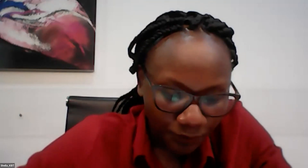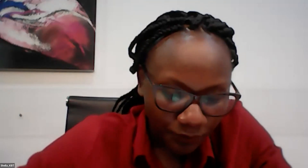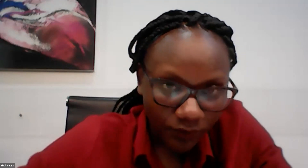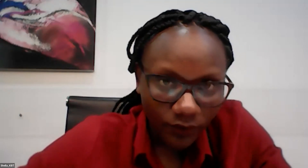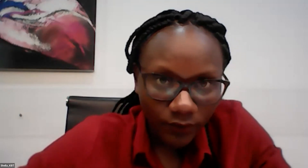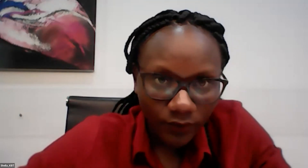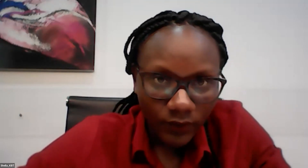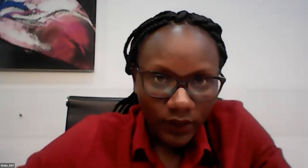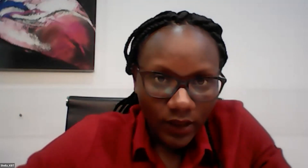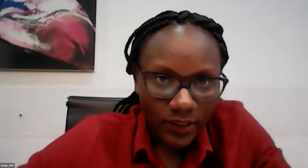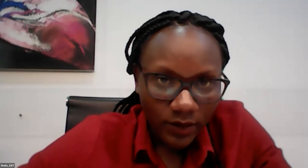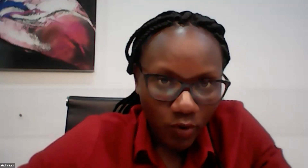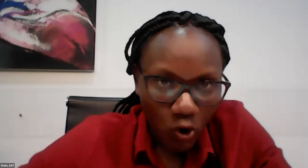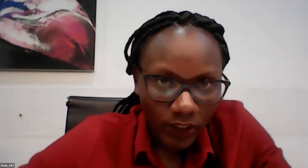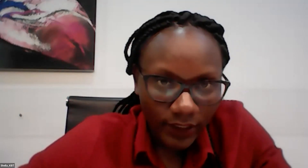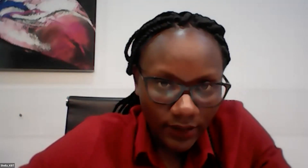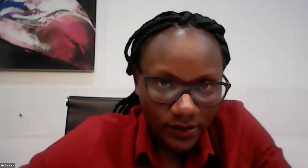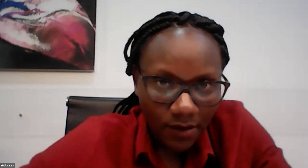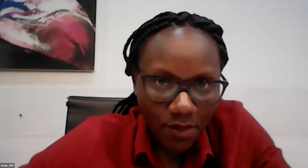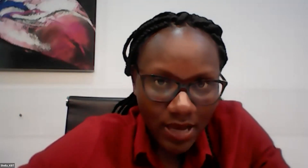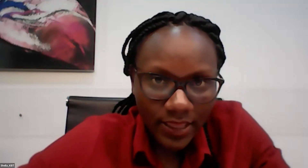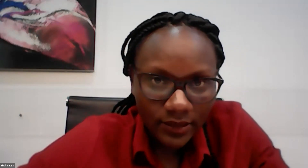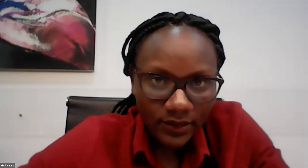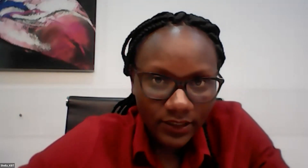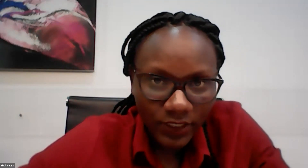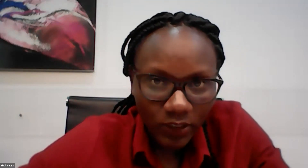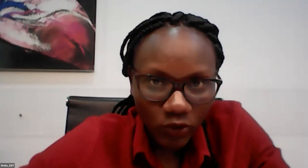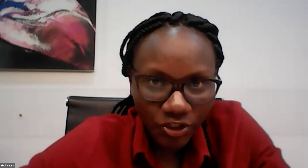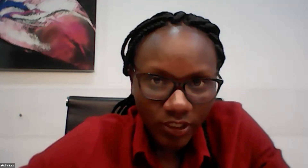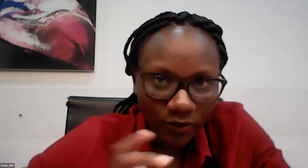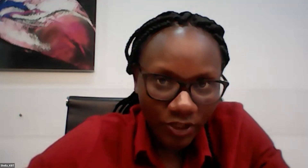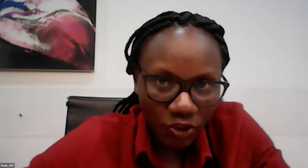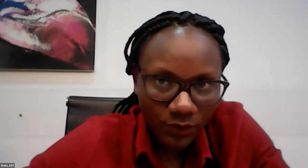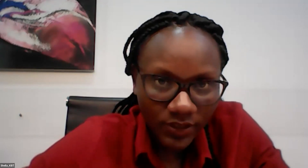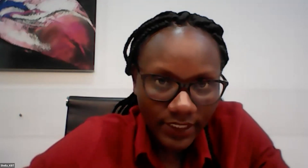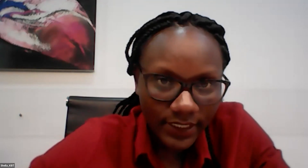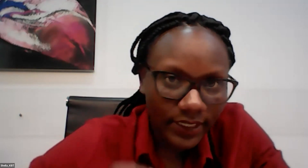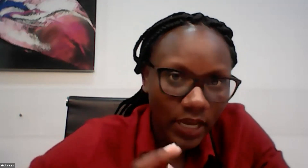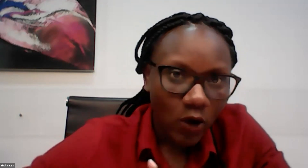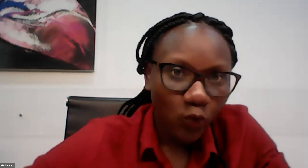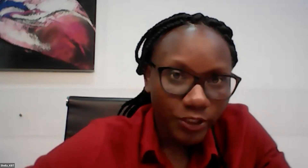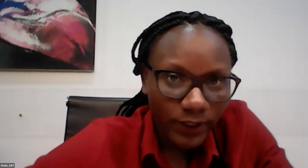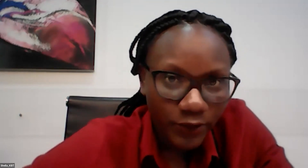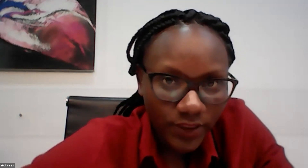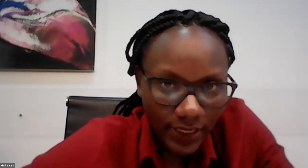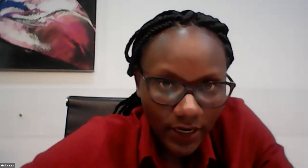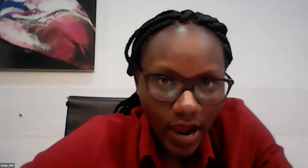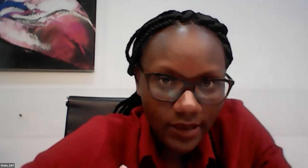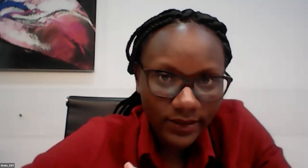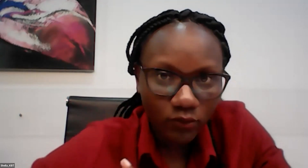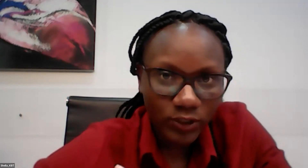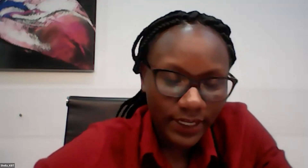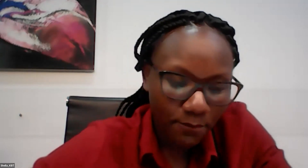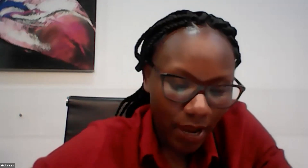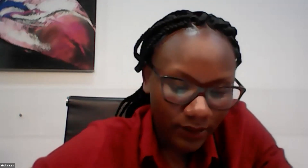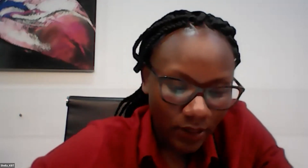now. And the poll is, among the assistive technology innovations presented, which one do you think